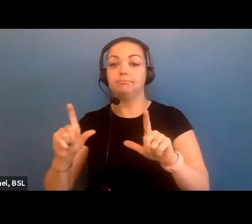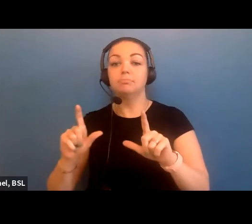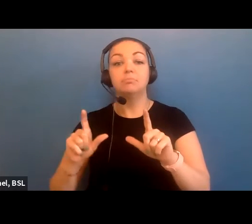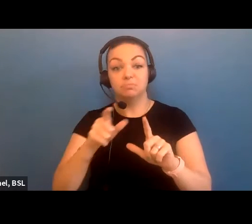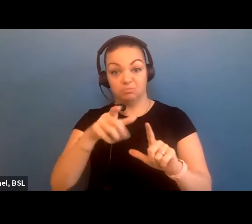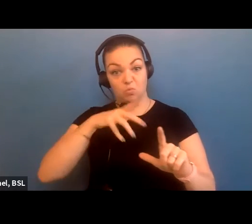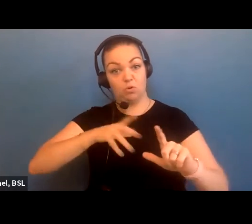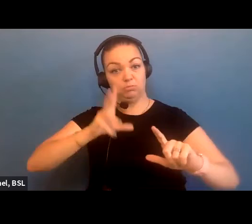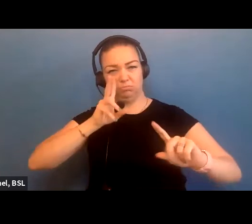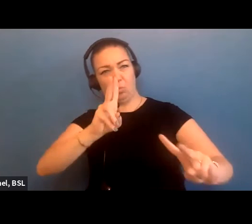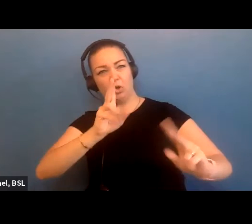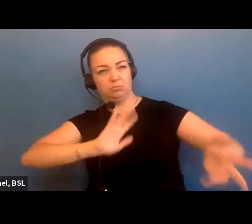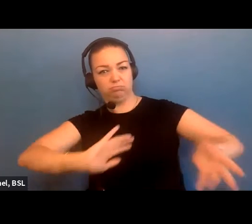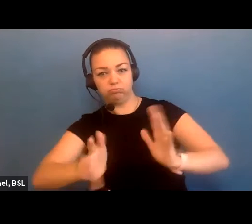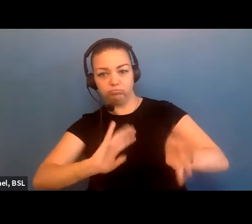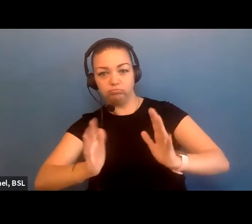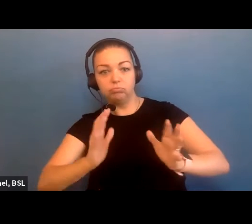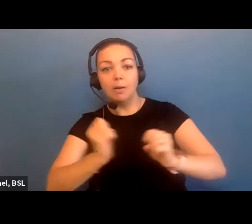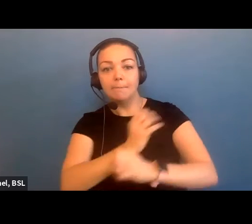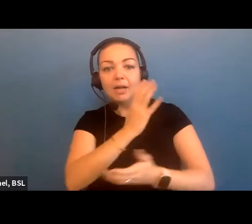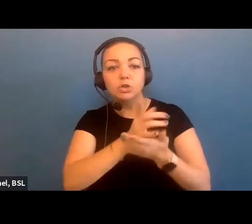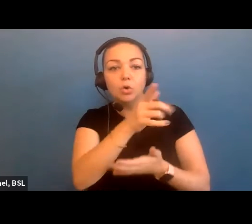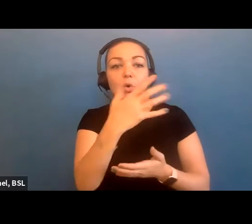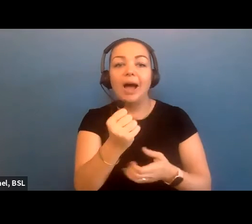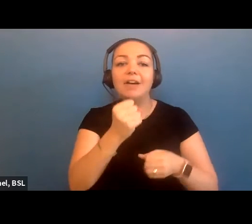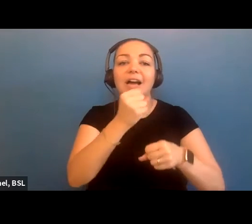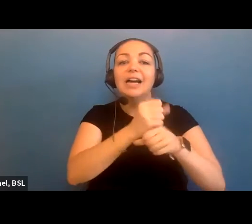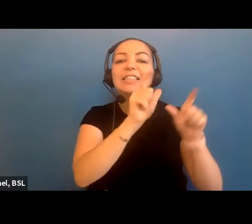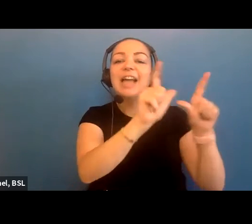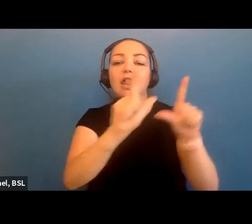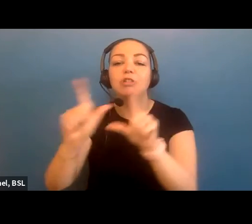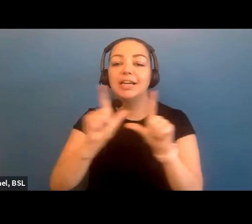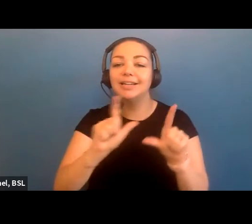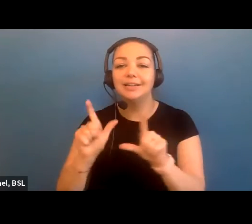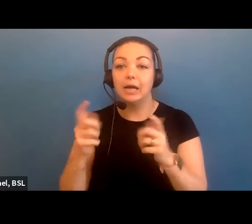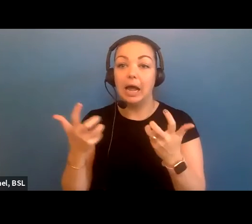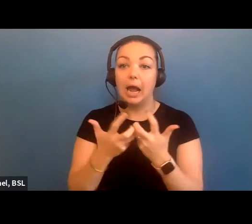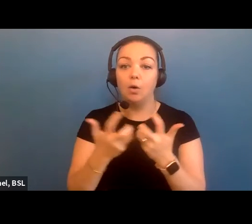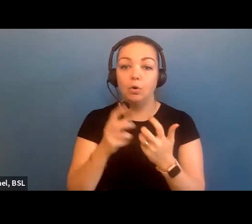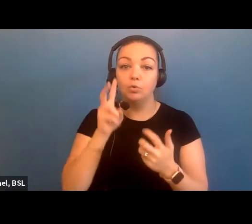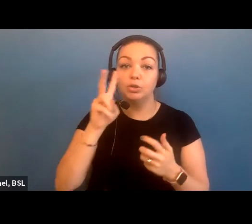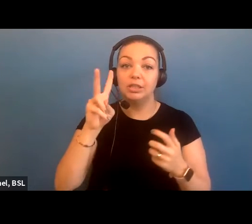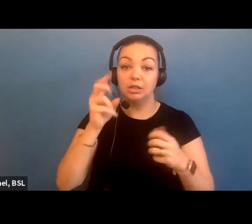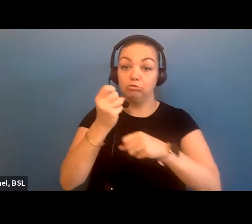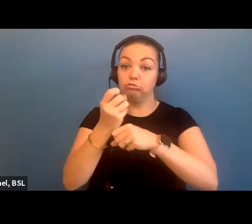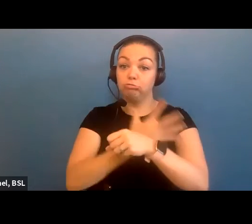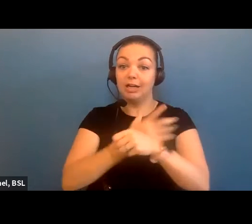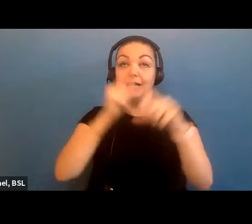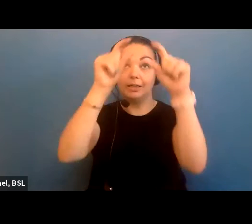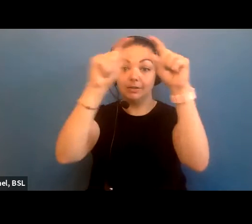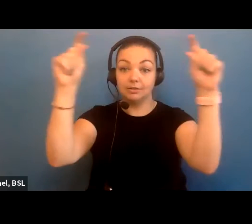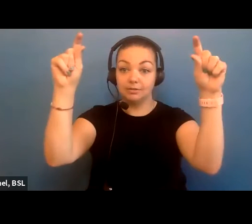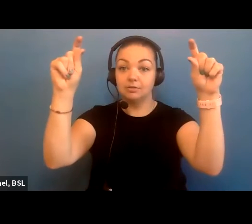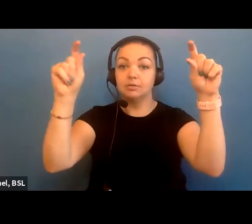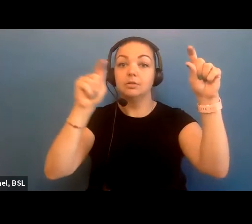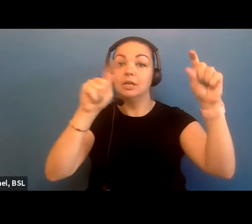BSL, you'll just need to make sure that you're viewing this session in gallery view. So to do that, you'll see a green bar at the top of your screen. And